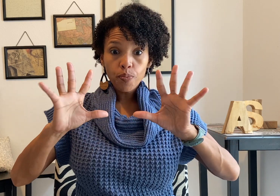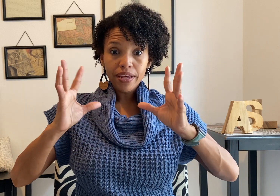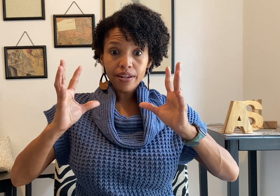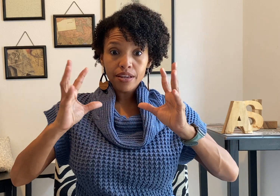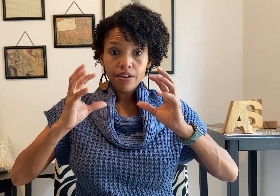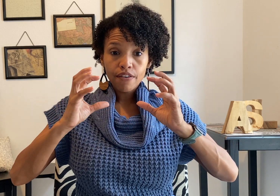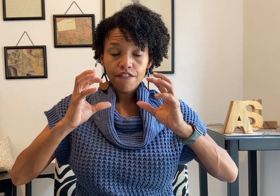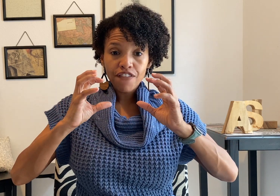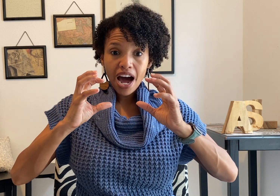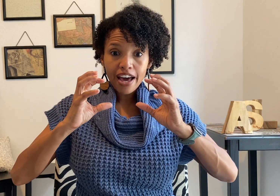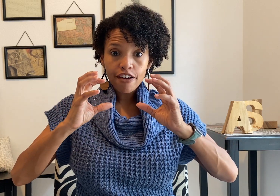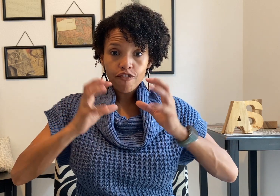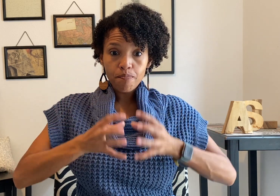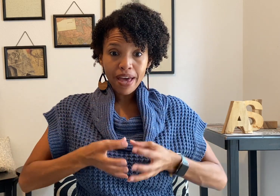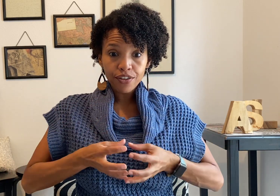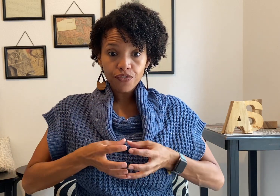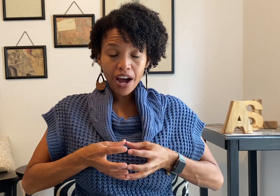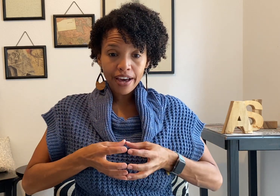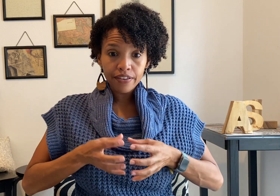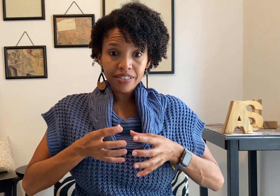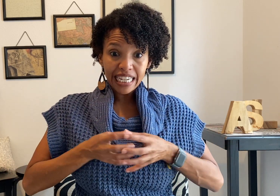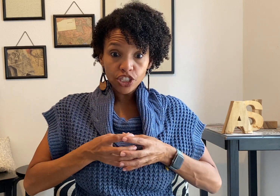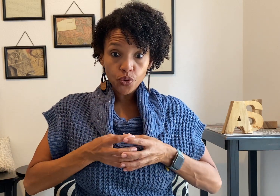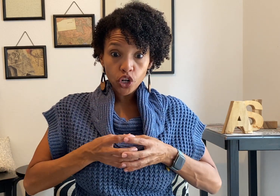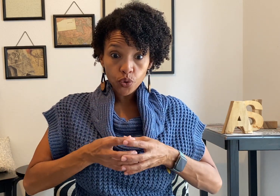open 5, bent 5s into a group